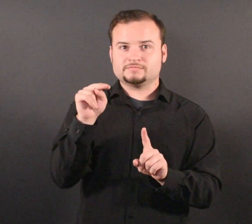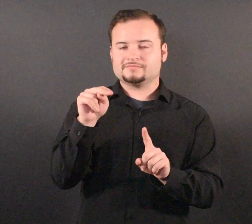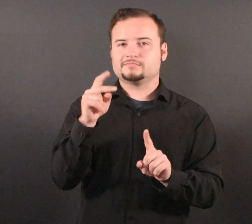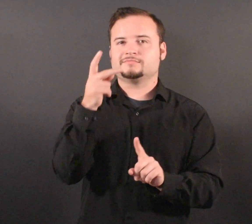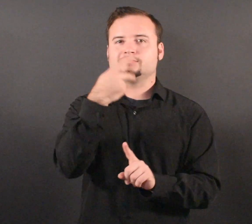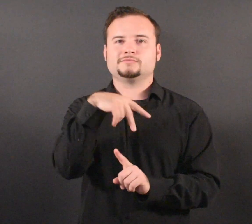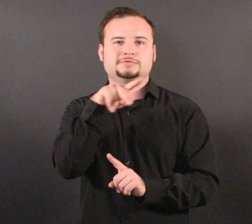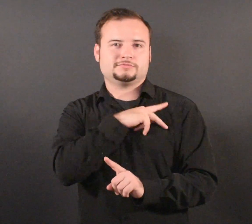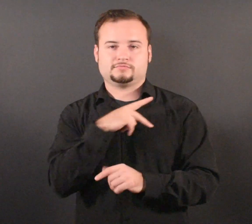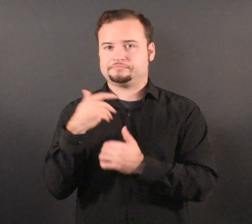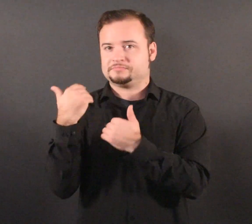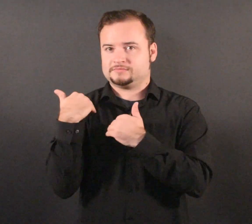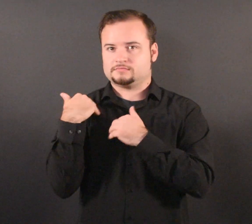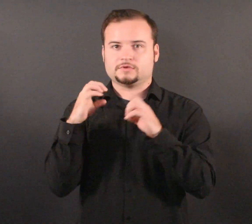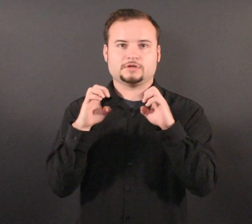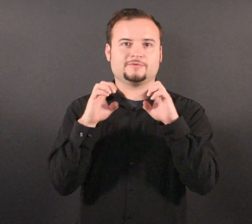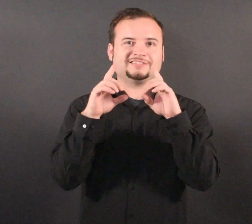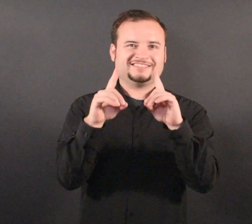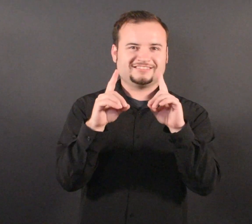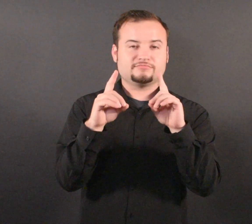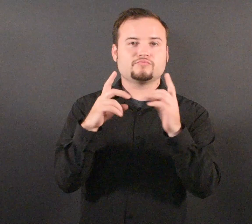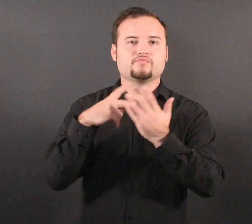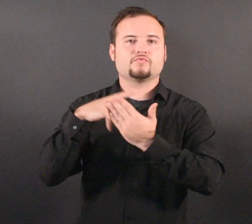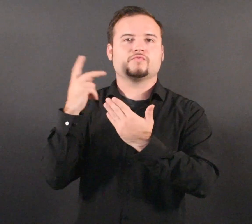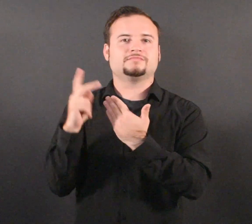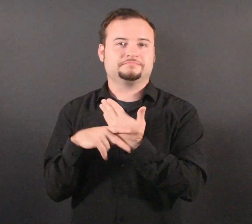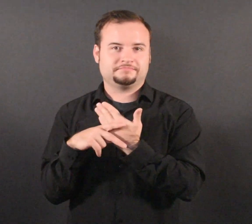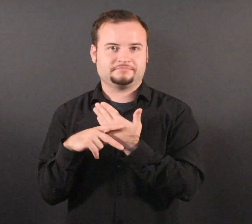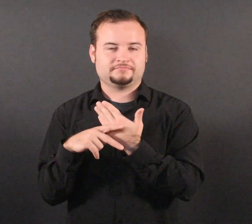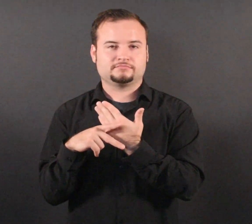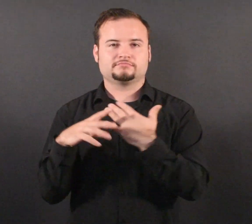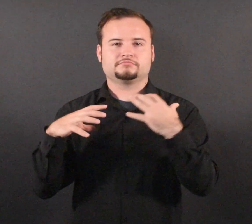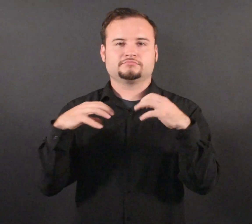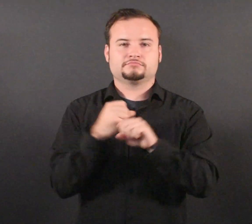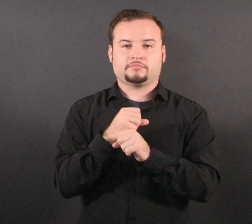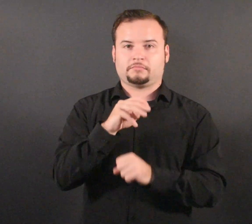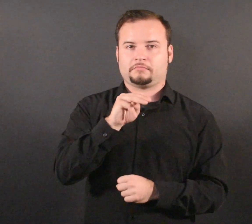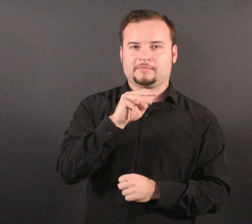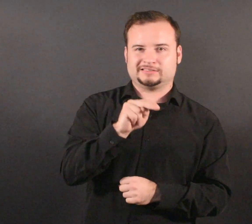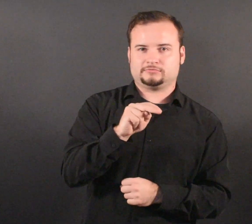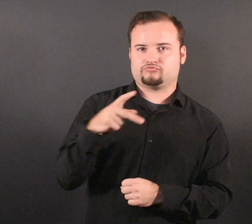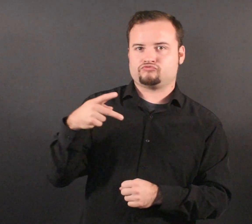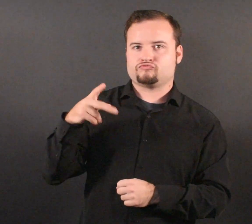RFP, Minnesota's Personal Responsibility Education Program, or MinPrep.